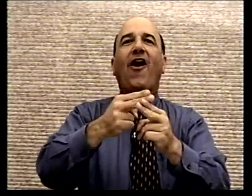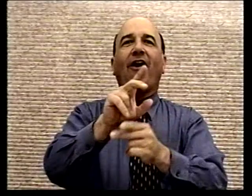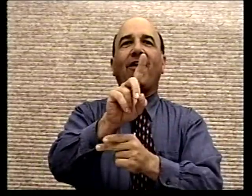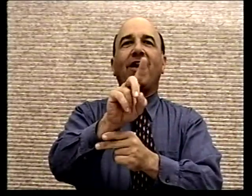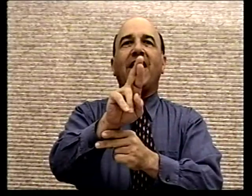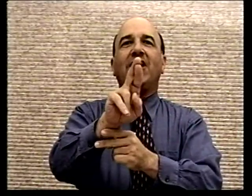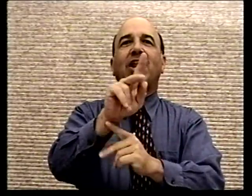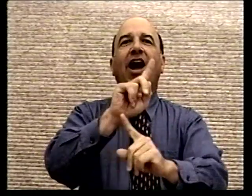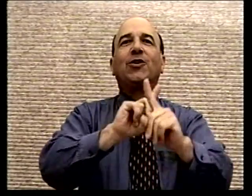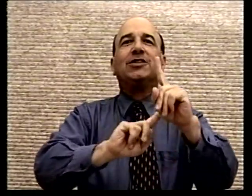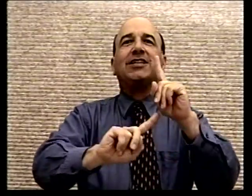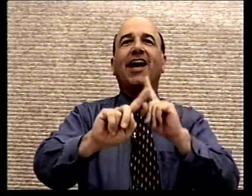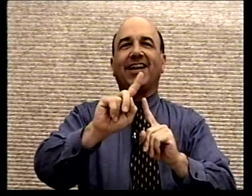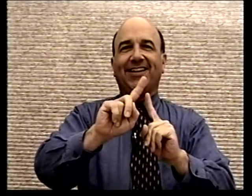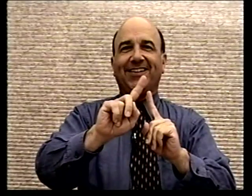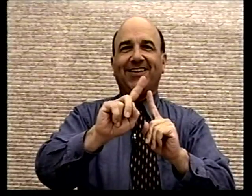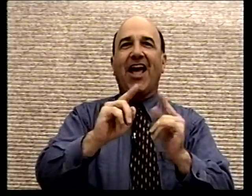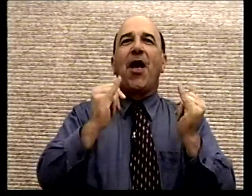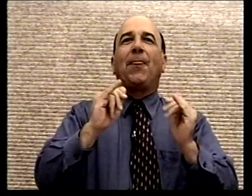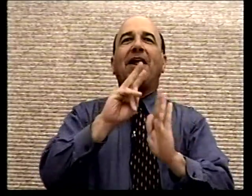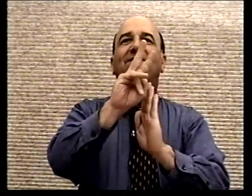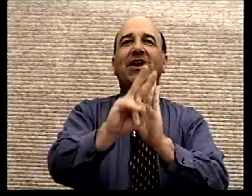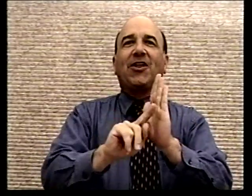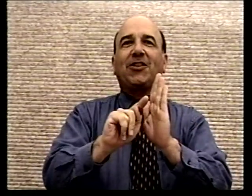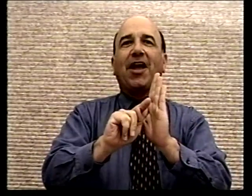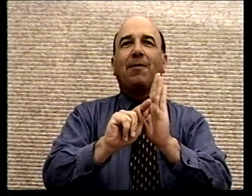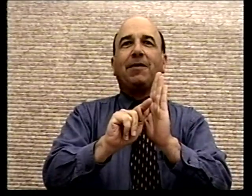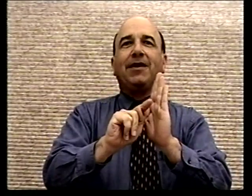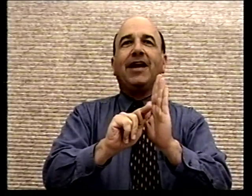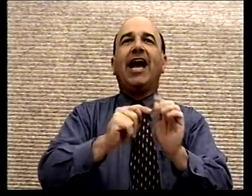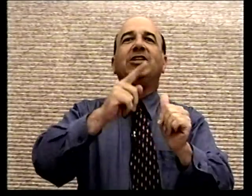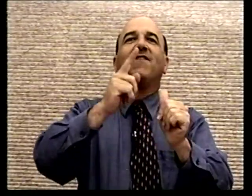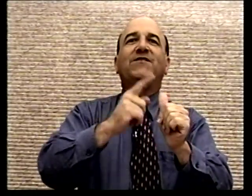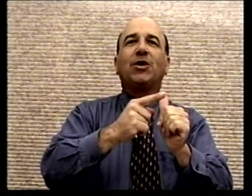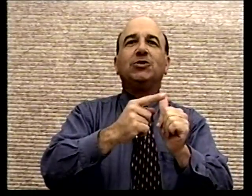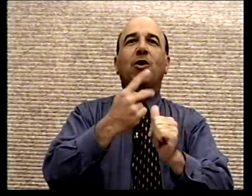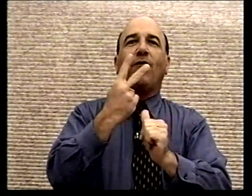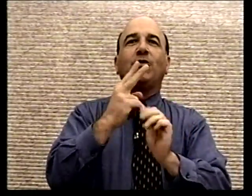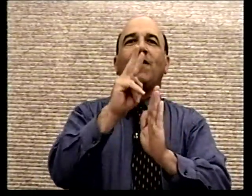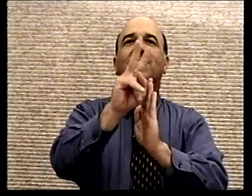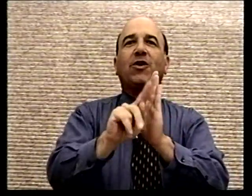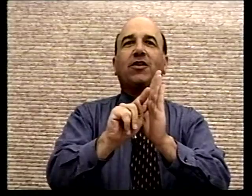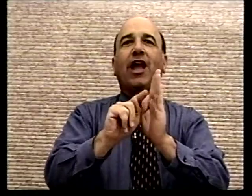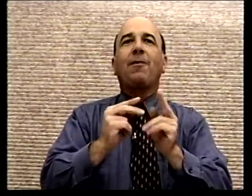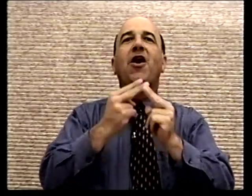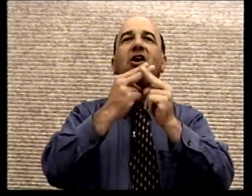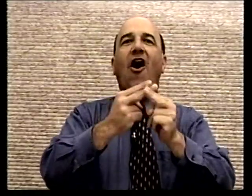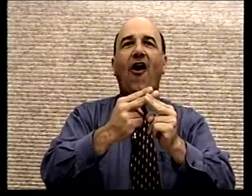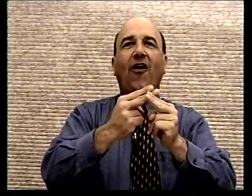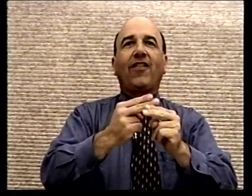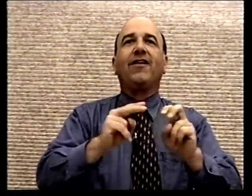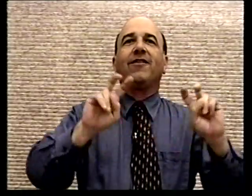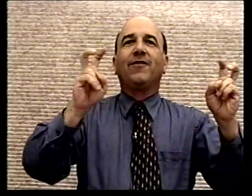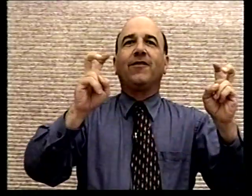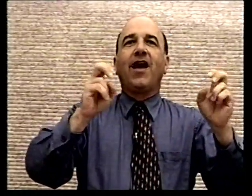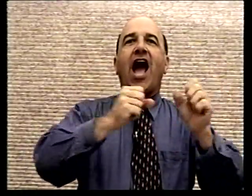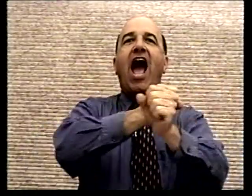called DrSign. This videotape is the first of two videotapes called